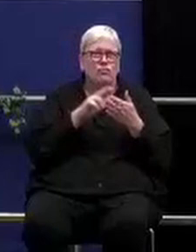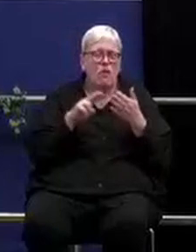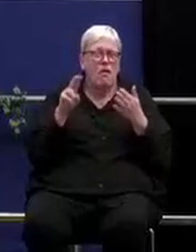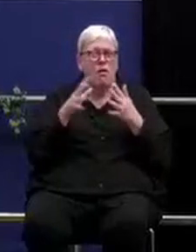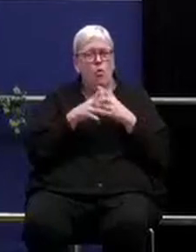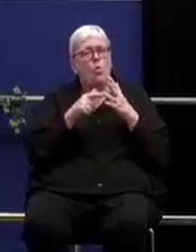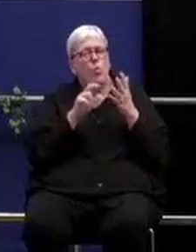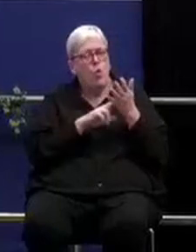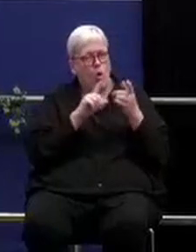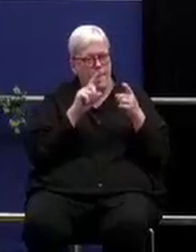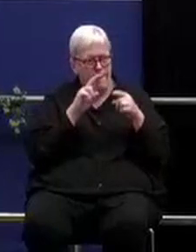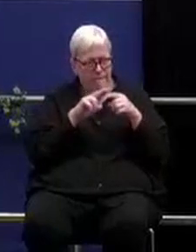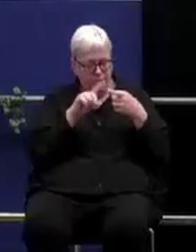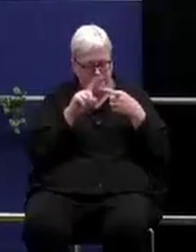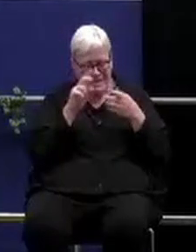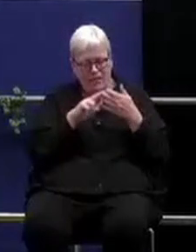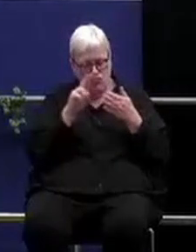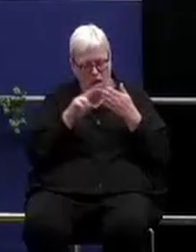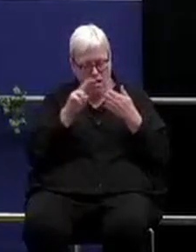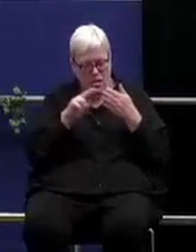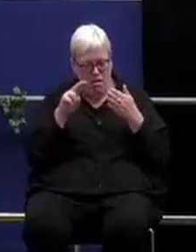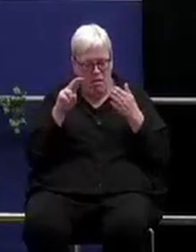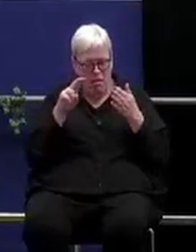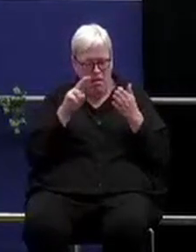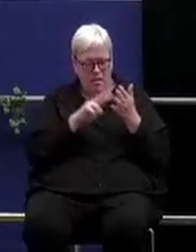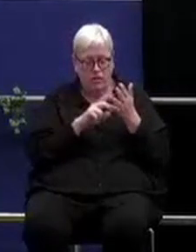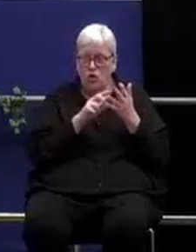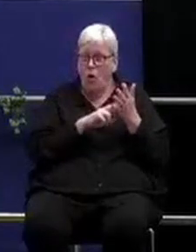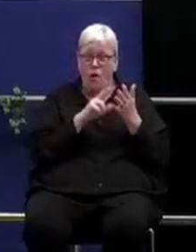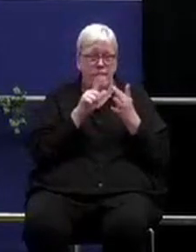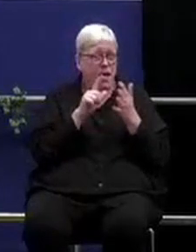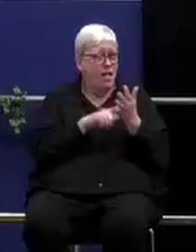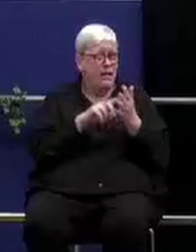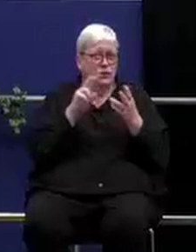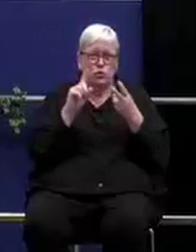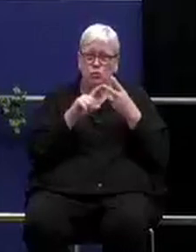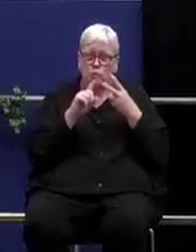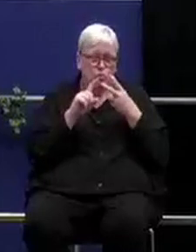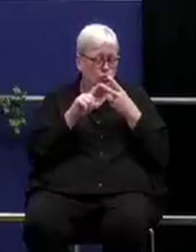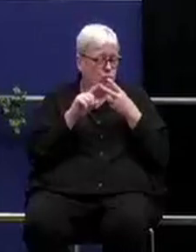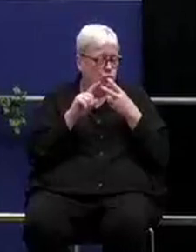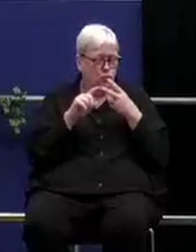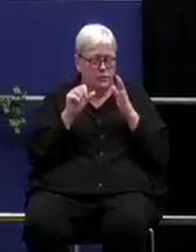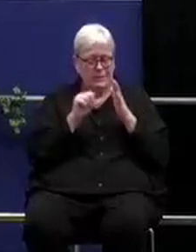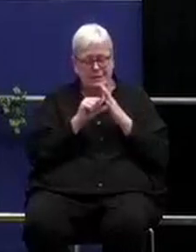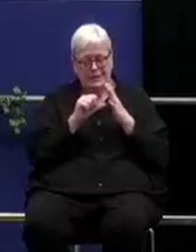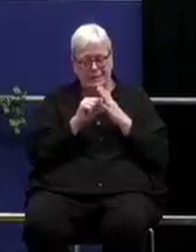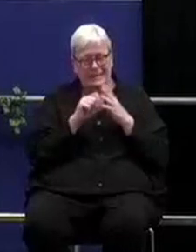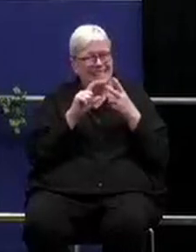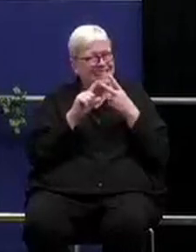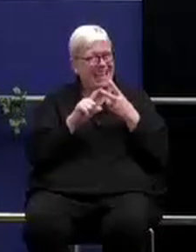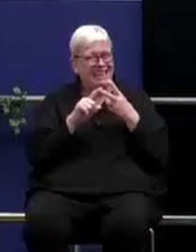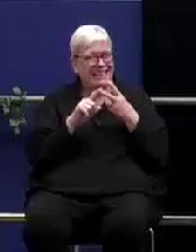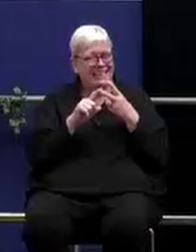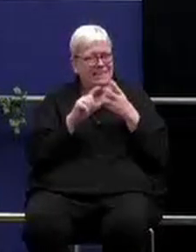and rework them. Novel 2, that was, I mean, that's the tricky second album, and when I